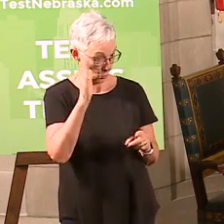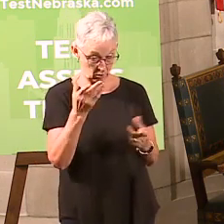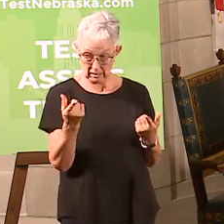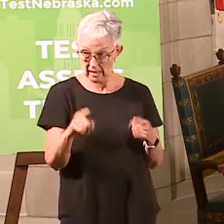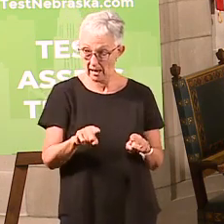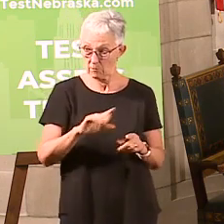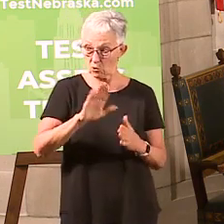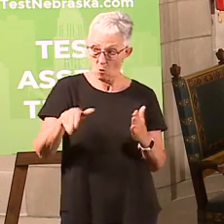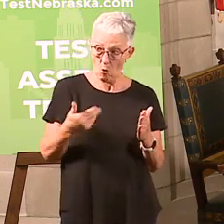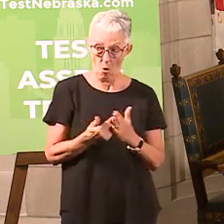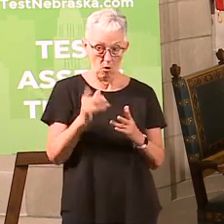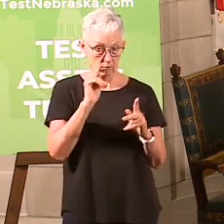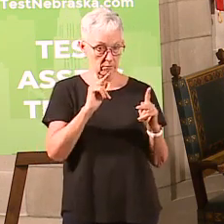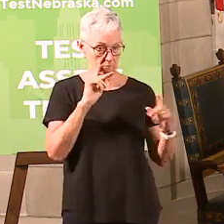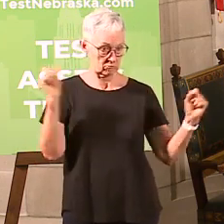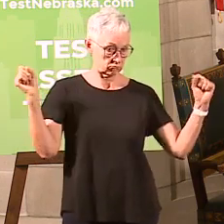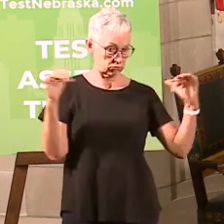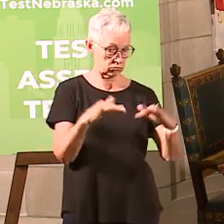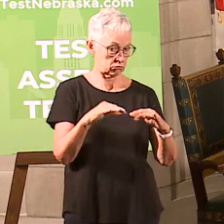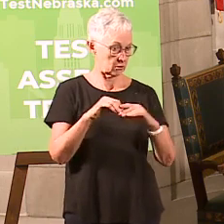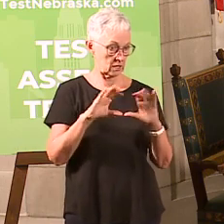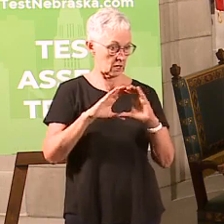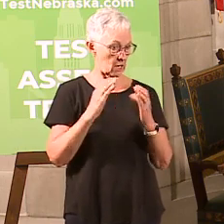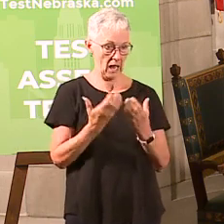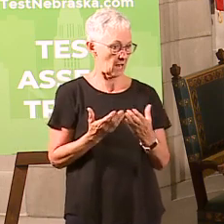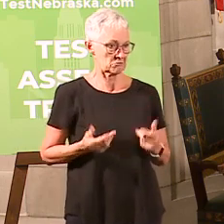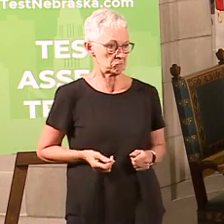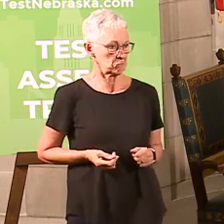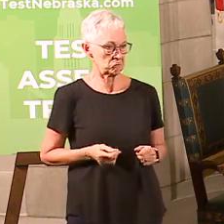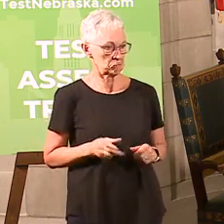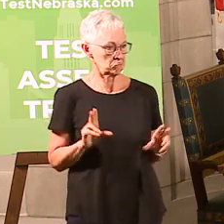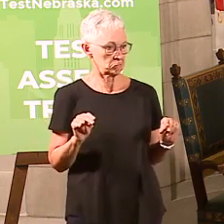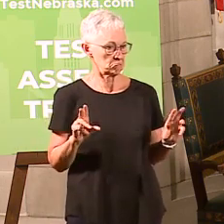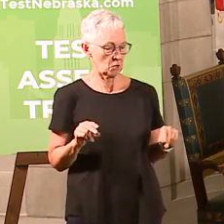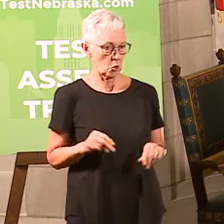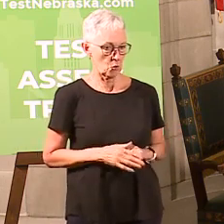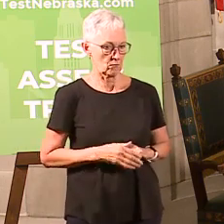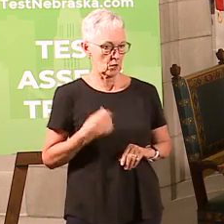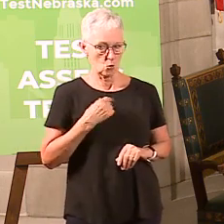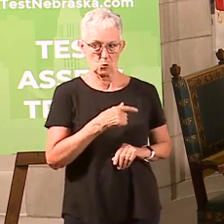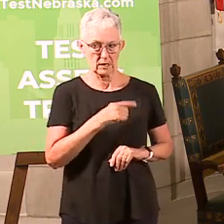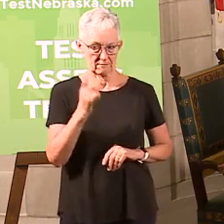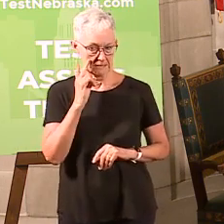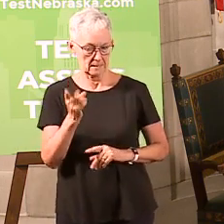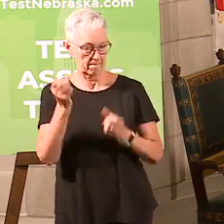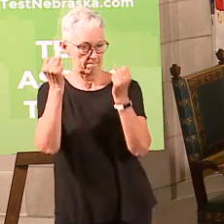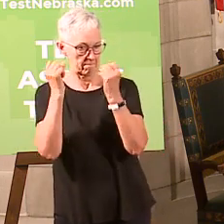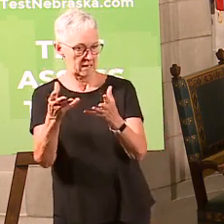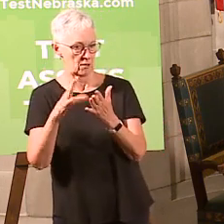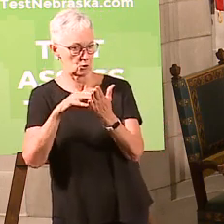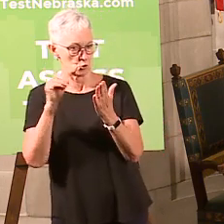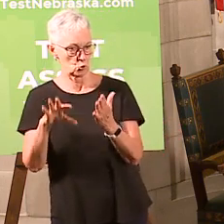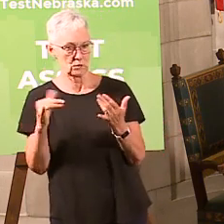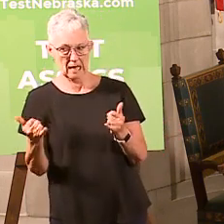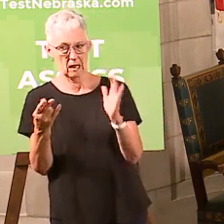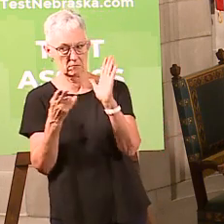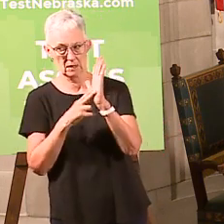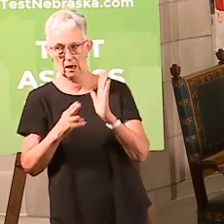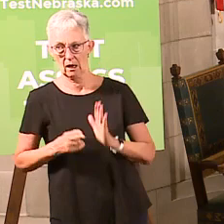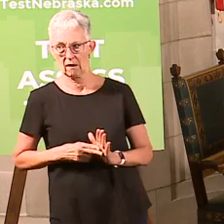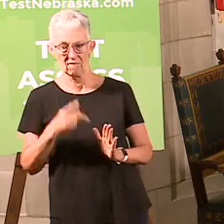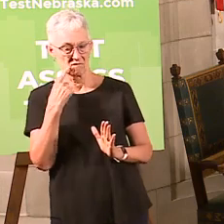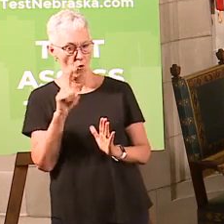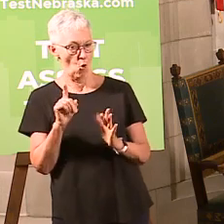have seen, in addition to that rise in applications, we've seen a tremendous rise in students signing up for online courses, not just here in the